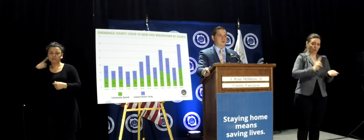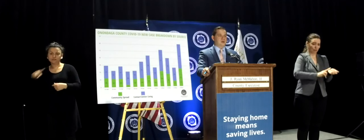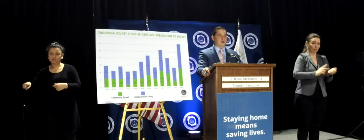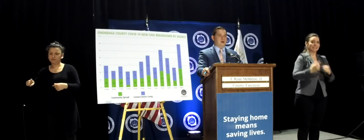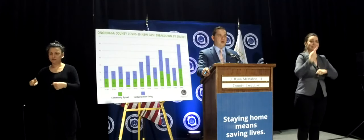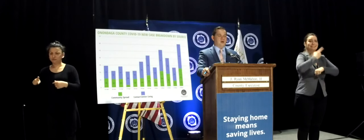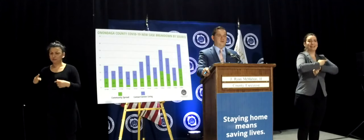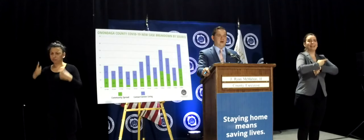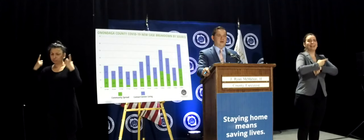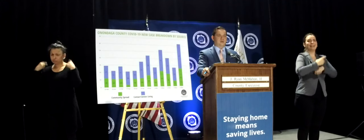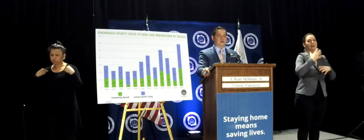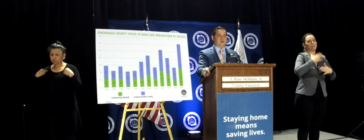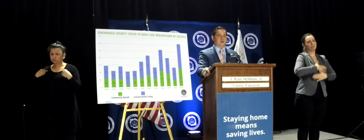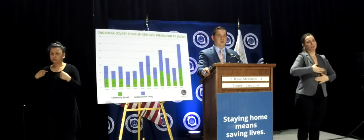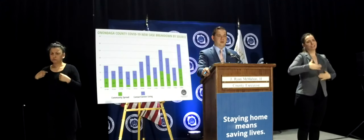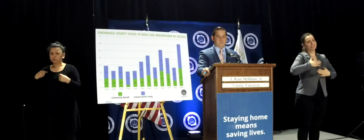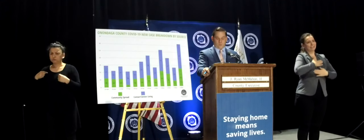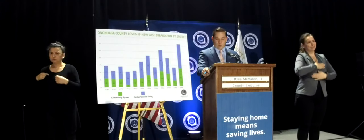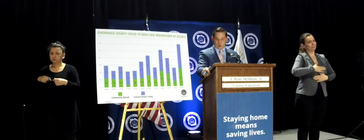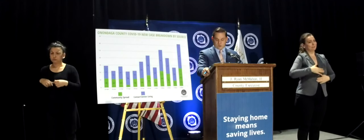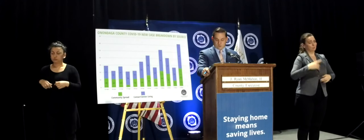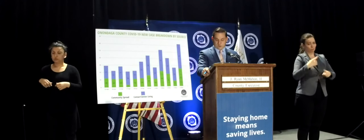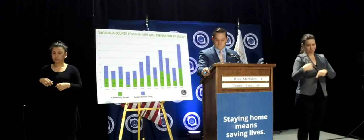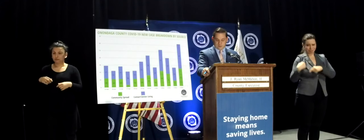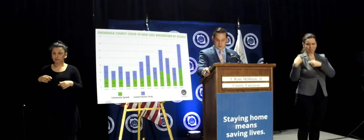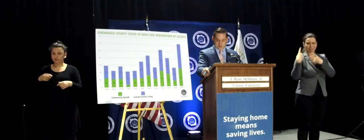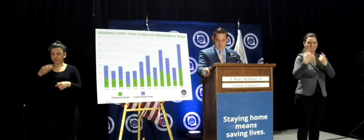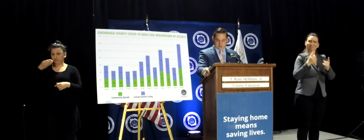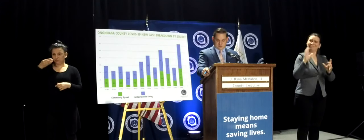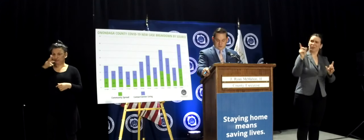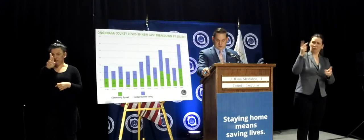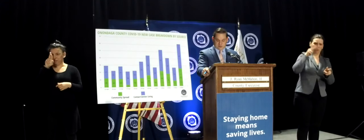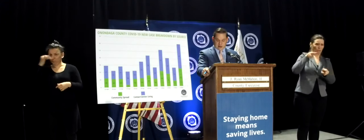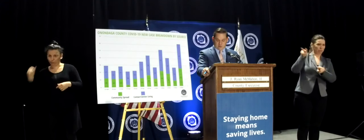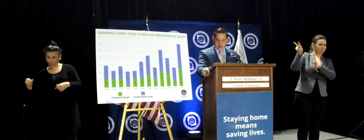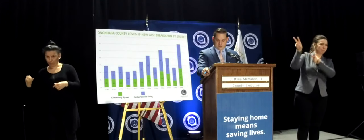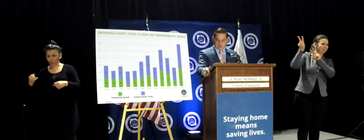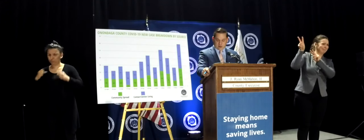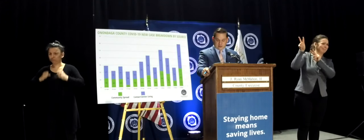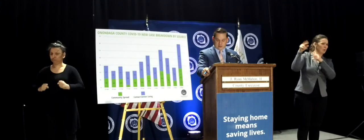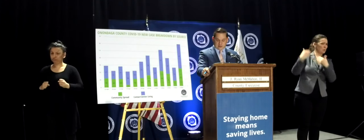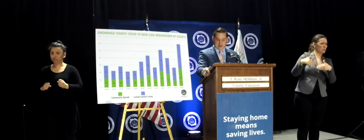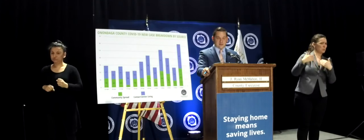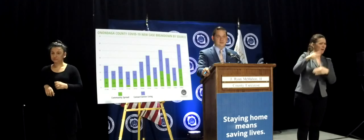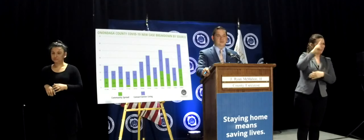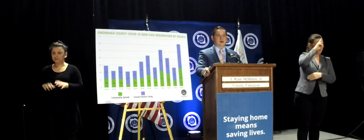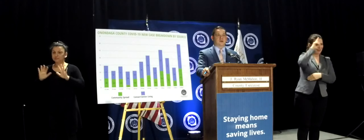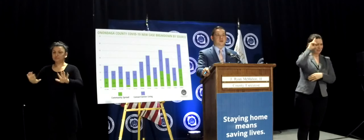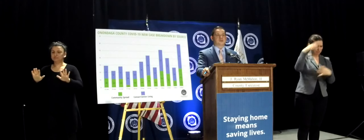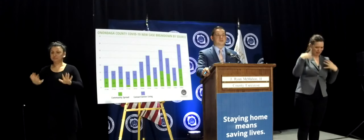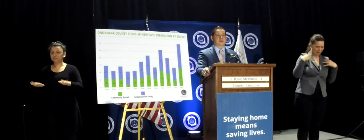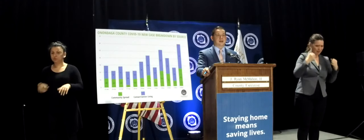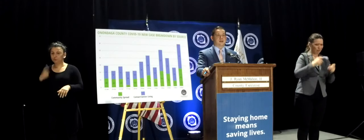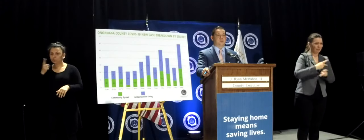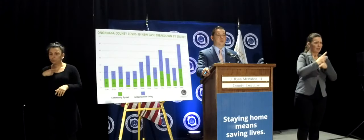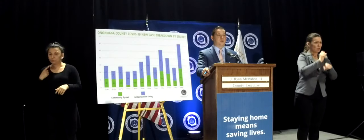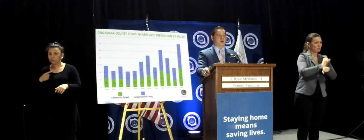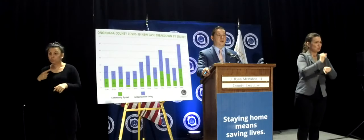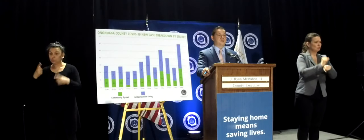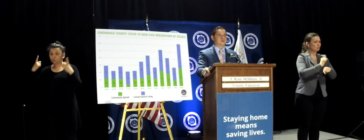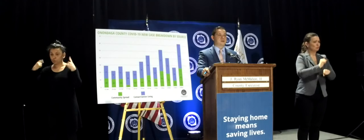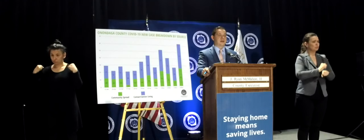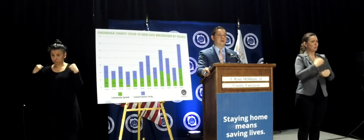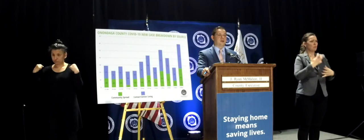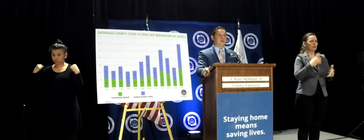of all of our healthcare workers, but specifically I wanted to recognize our nurses today, both